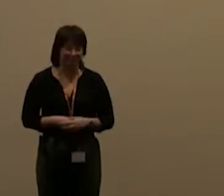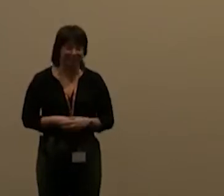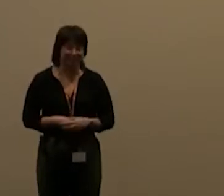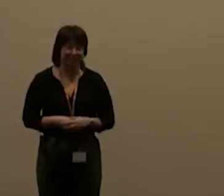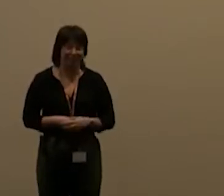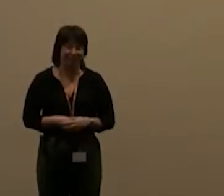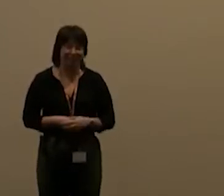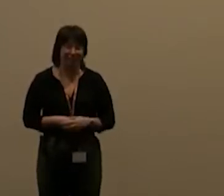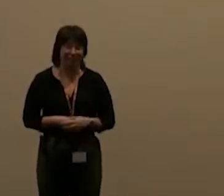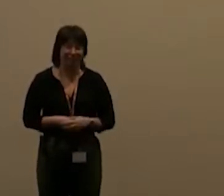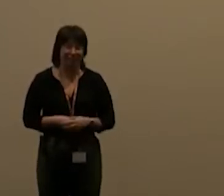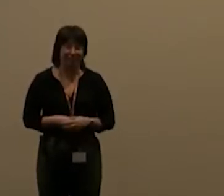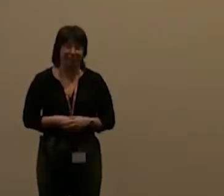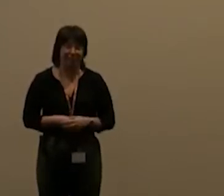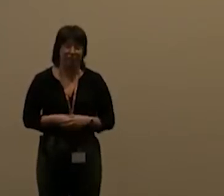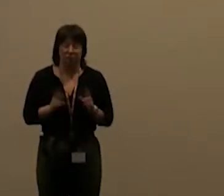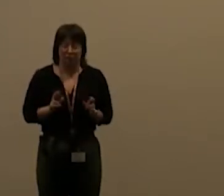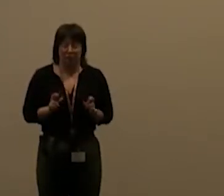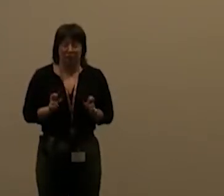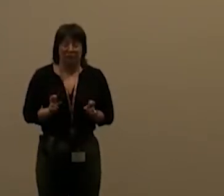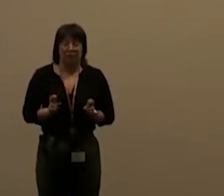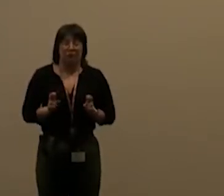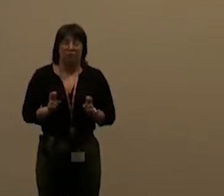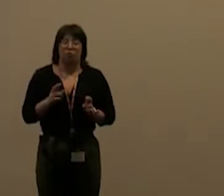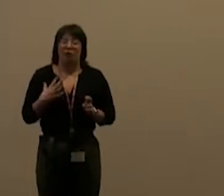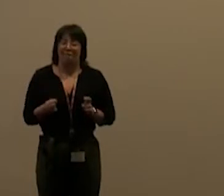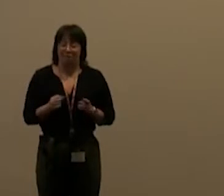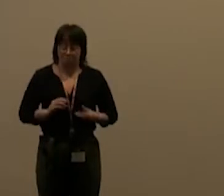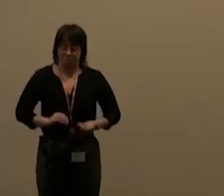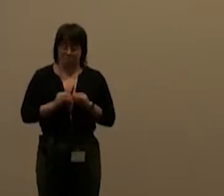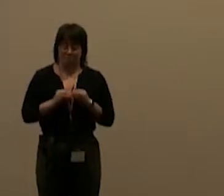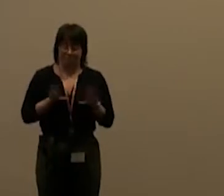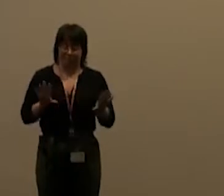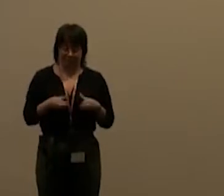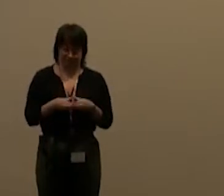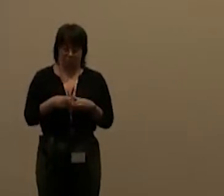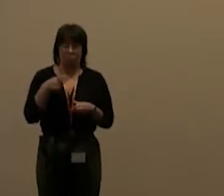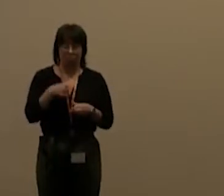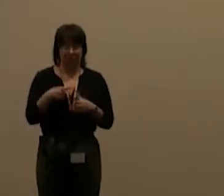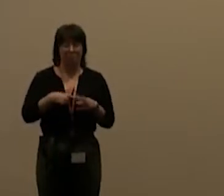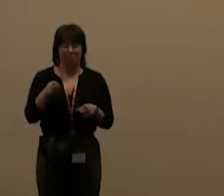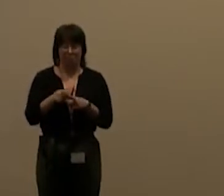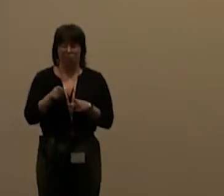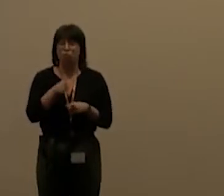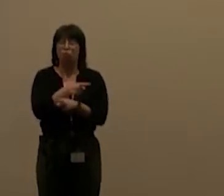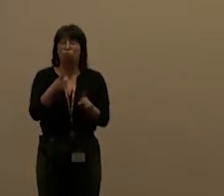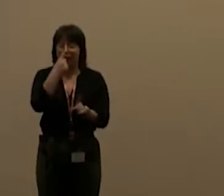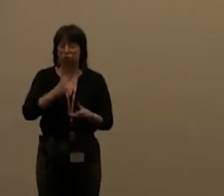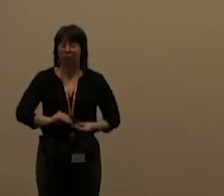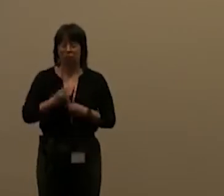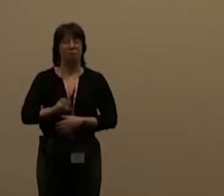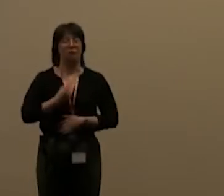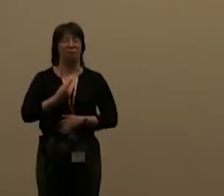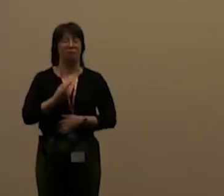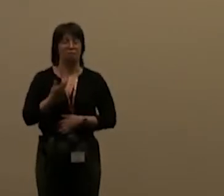Don't be like that. Okay. Crossing my fingers. So we have a built by this team. So those are applications that you built from scratch in